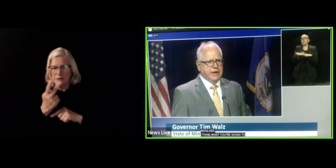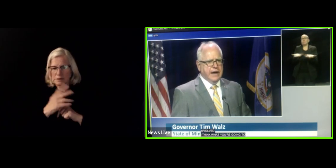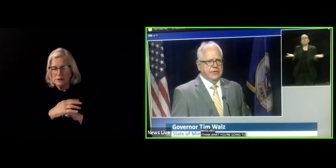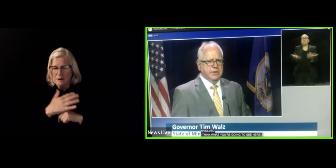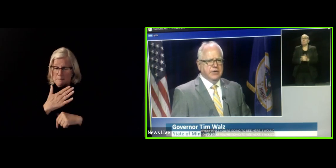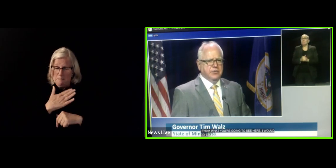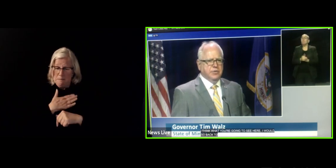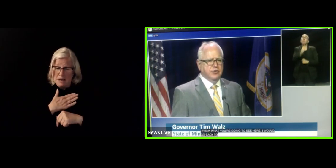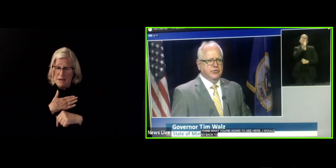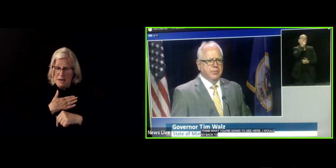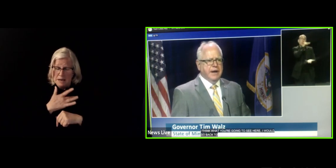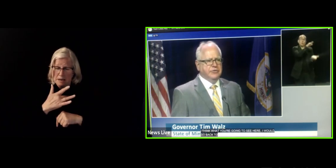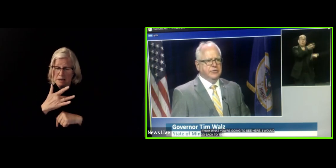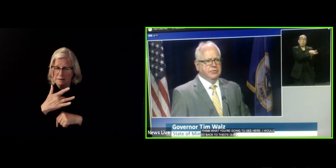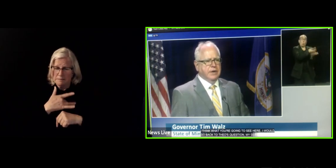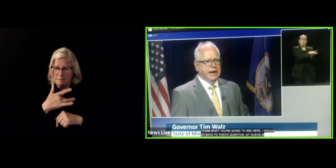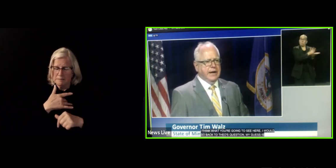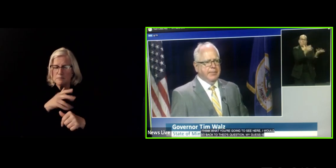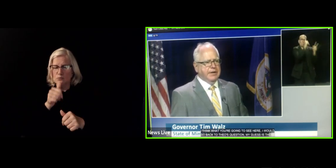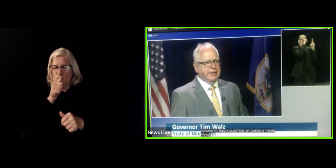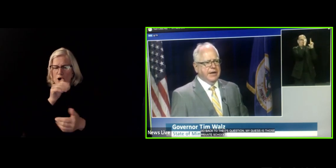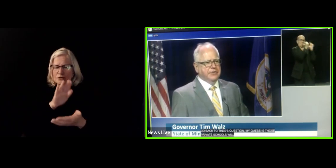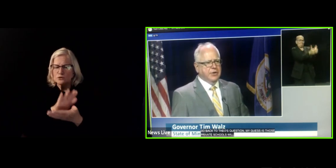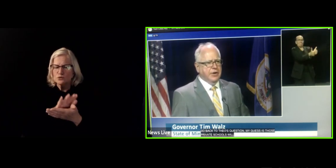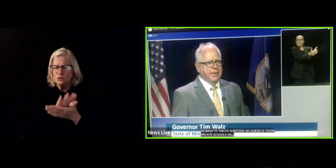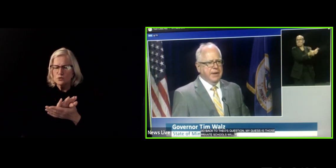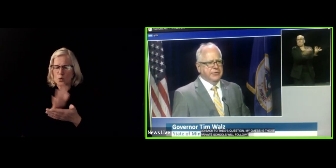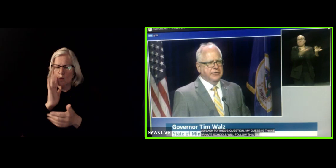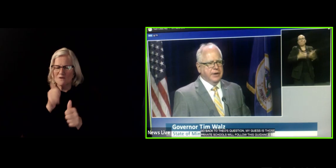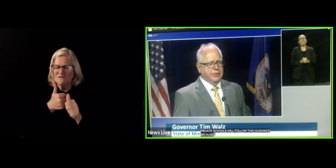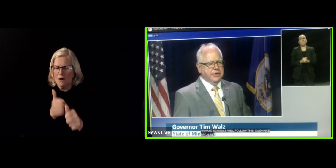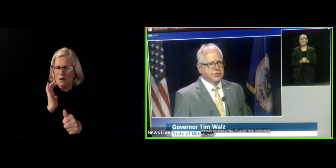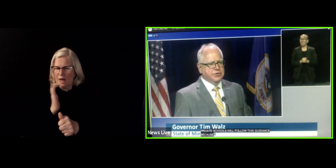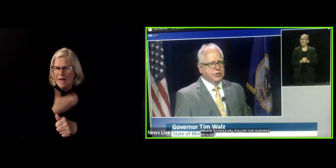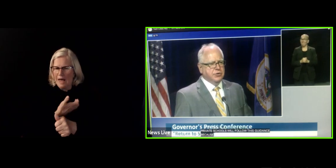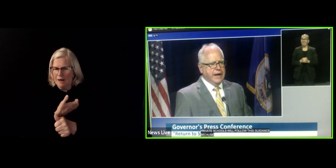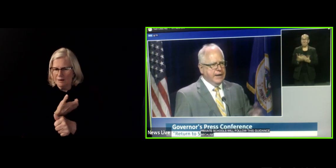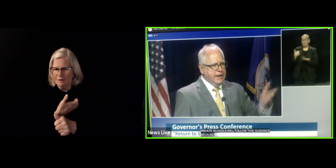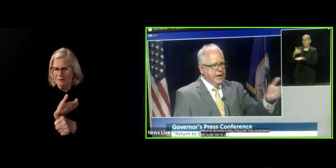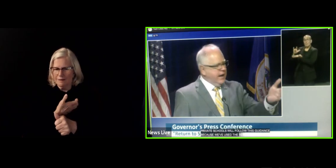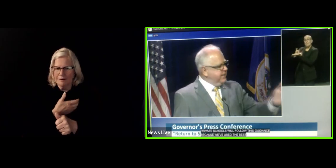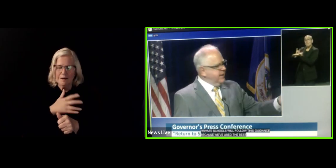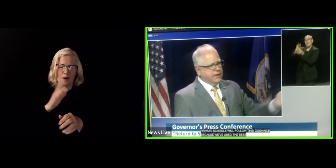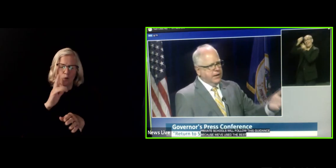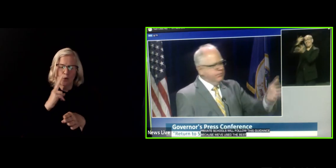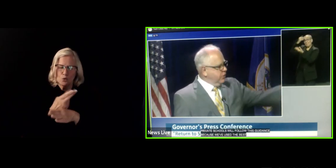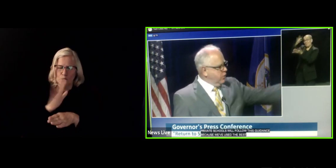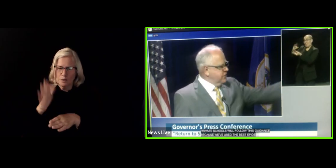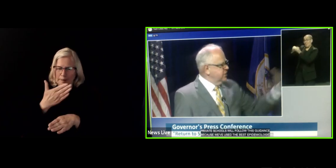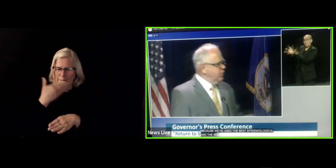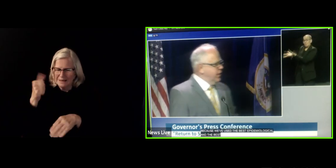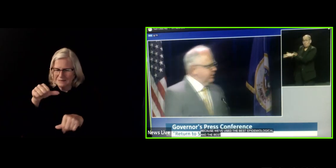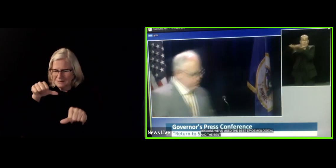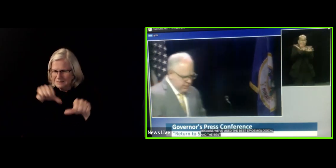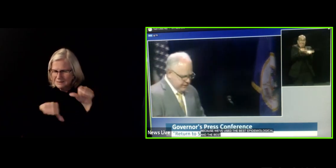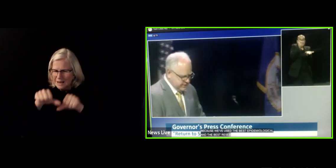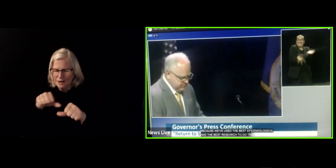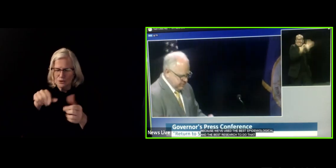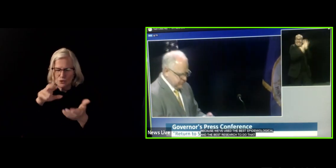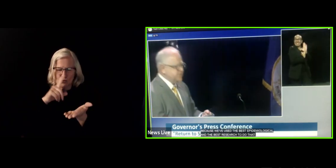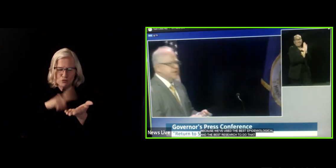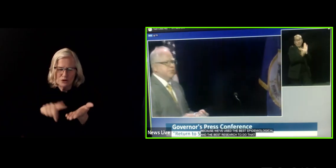this guidance because we've used the best epidemiological and the best research to do that. I think the question, if you want to bring